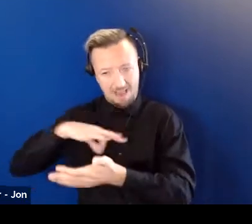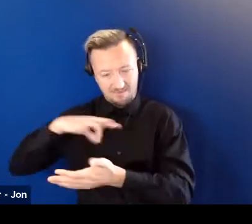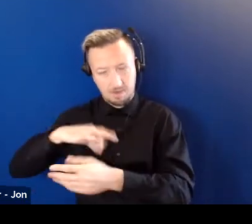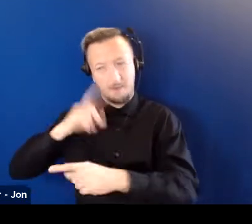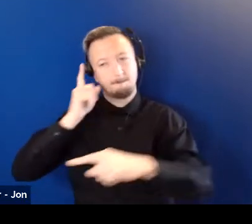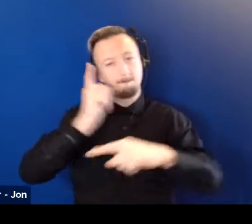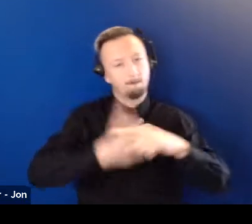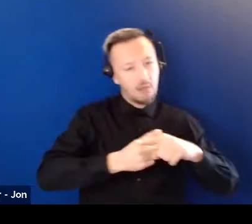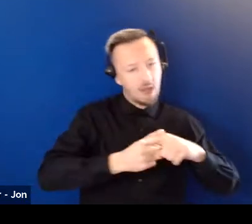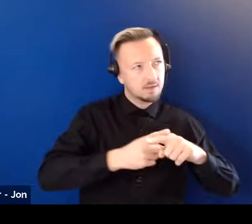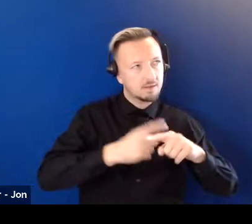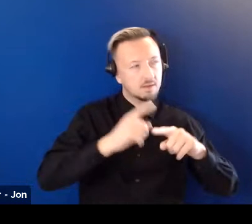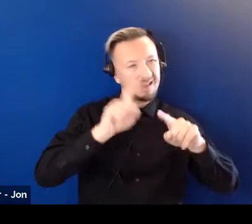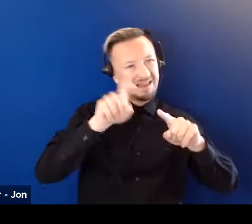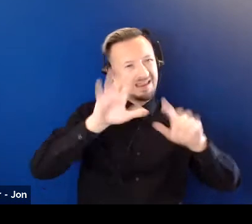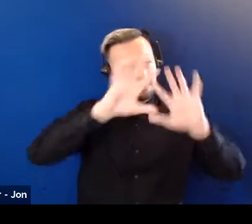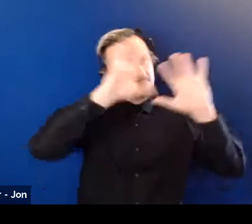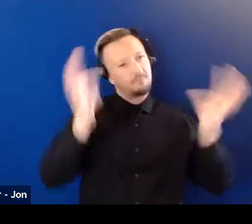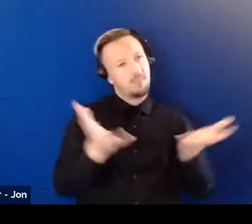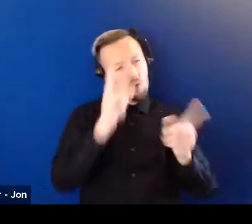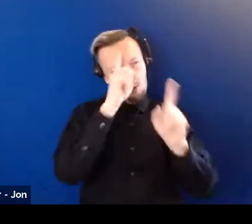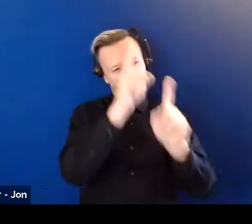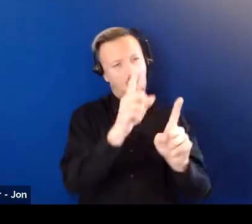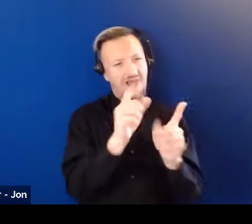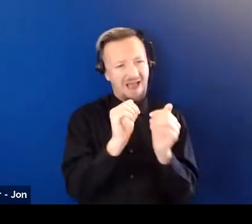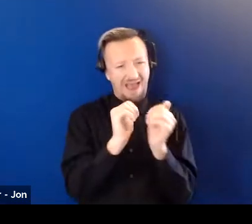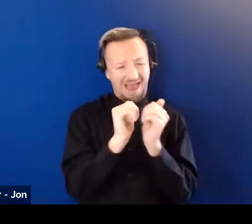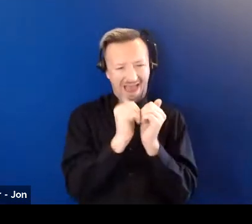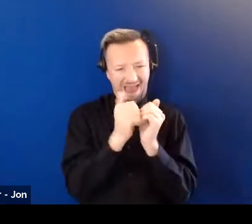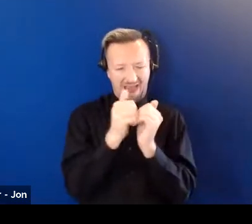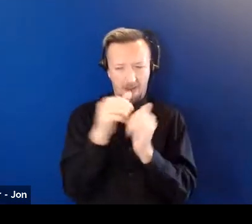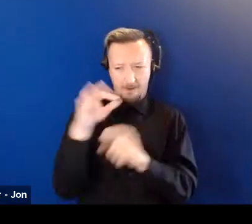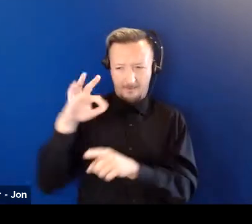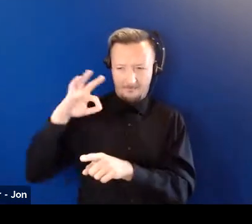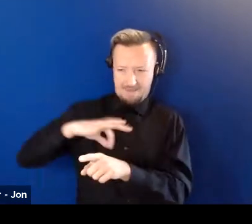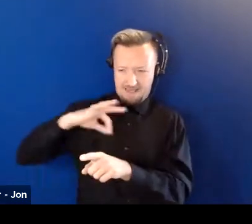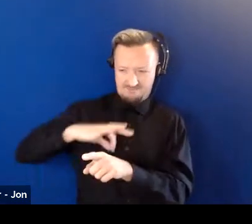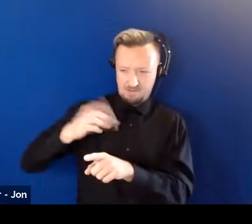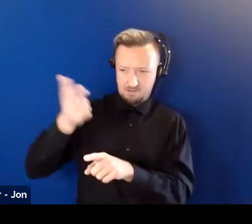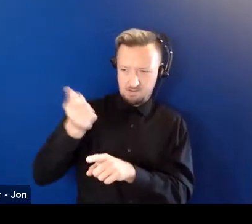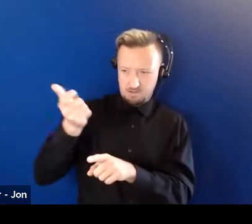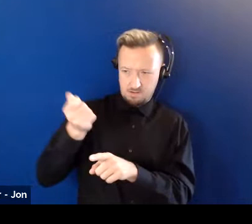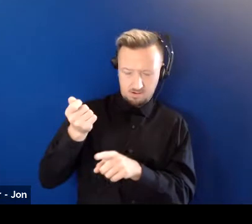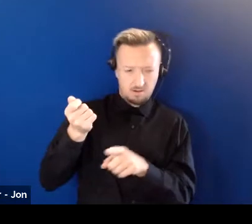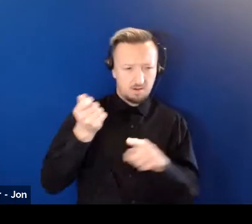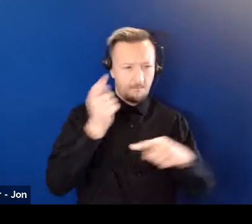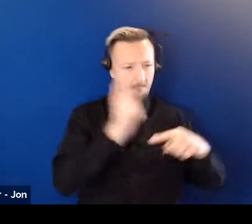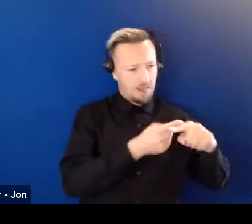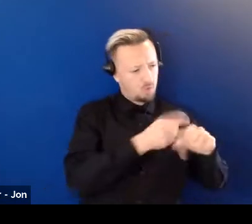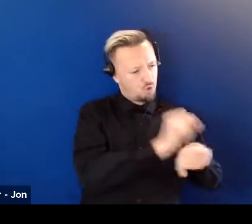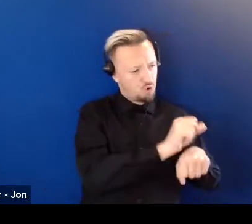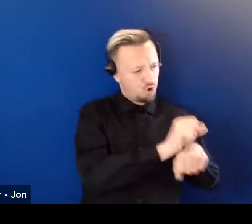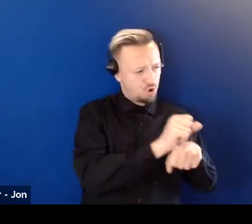independently, of knowing how to navigate benefits and what that means for if I want to be